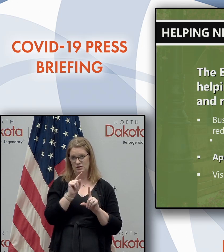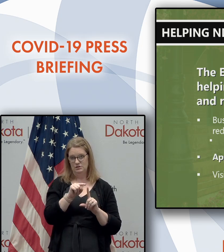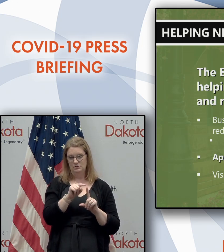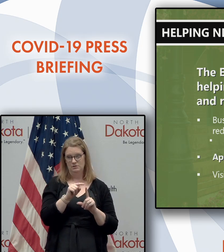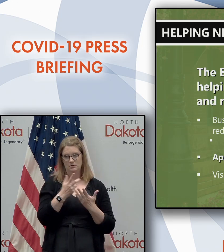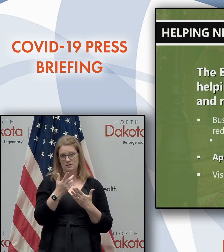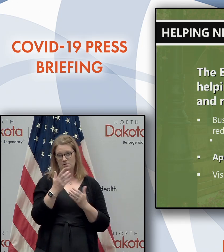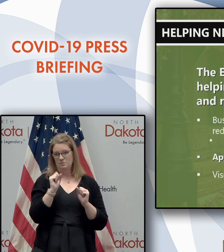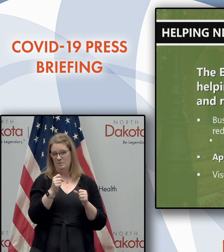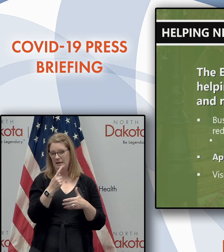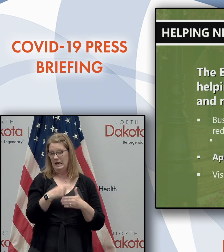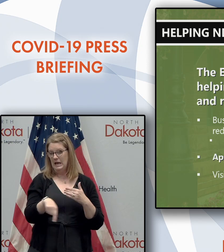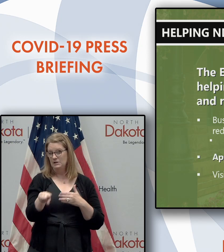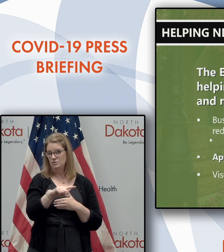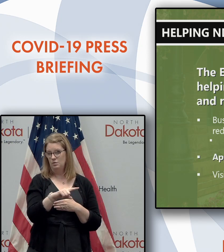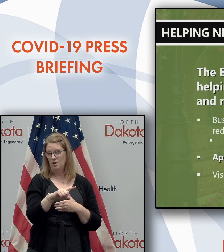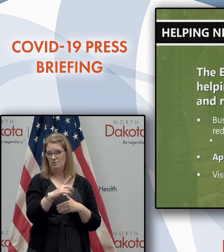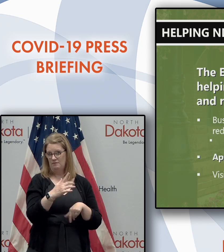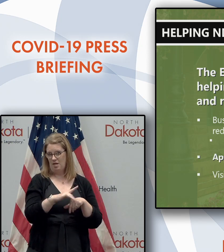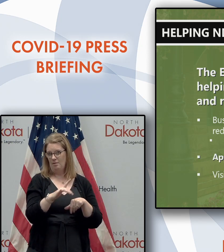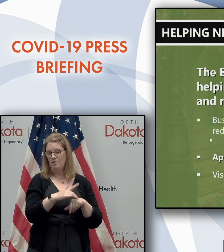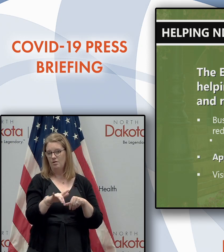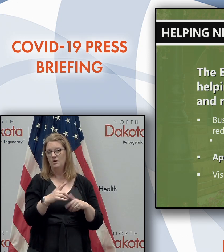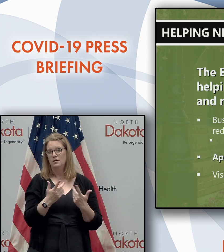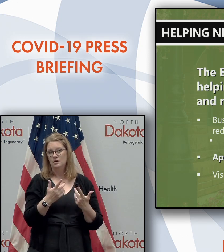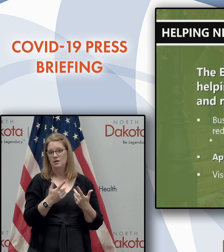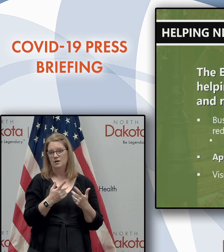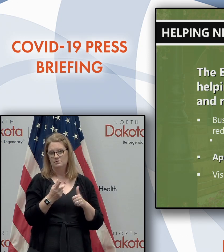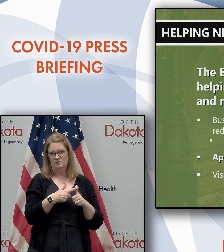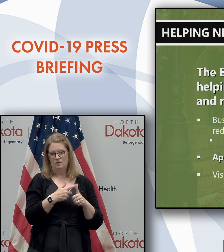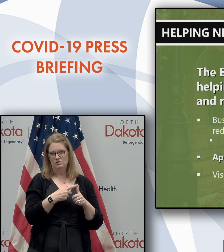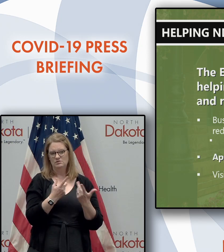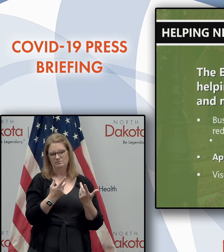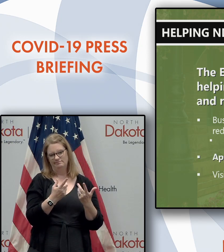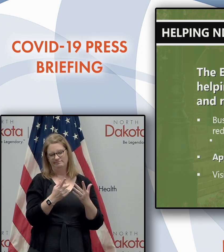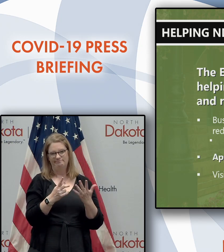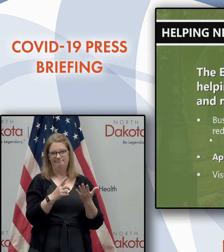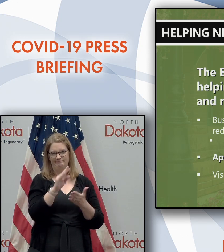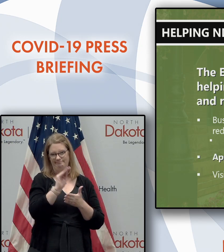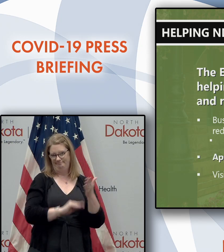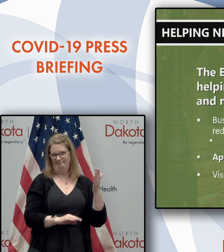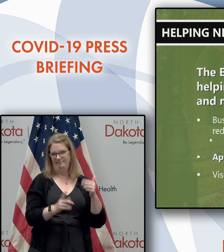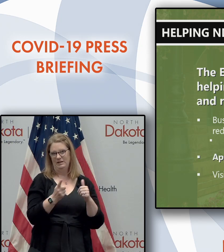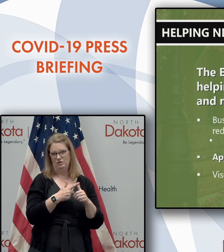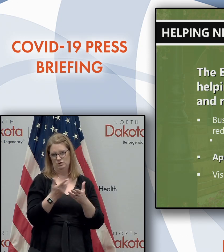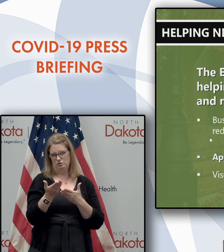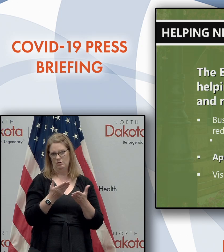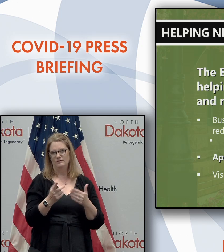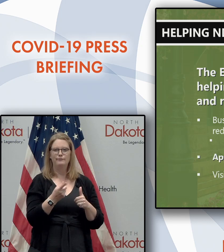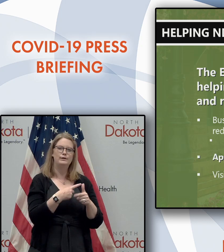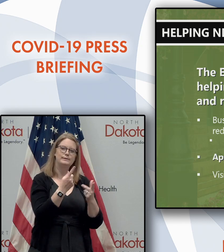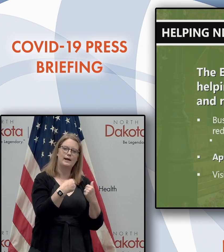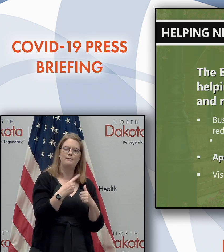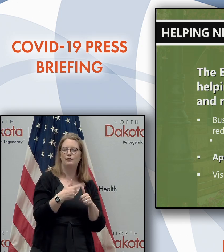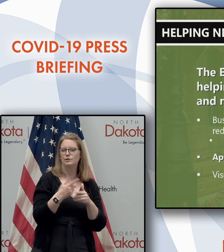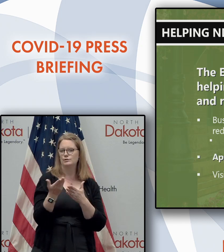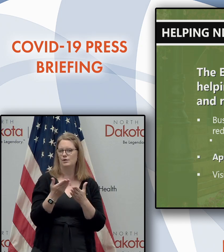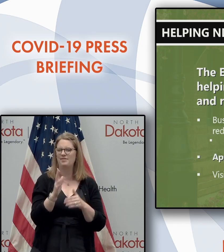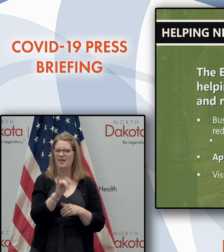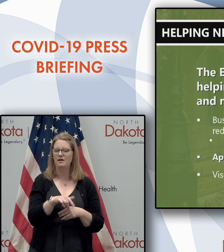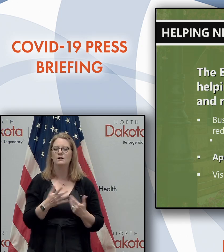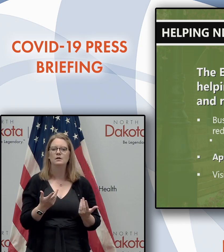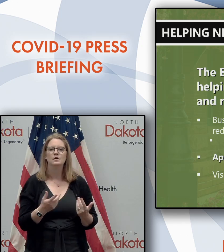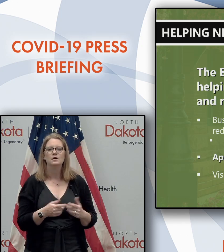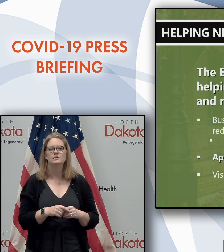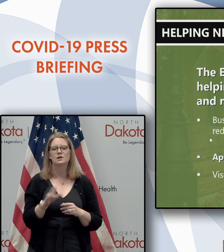delivery next week, and they'll be processed on a first-come, first-served basis, so stay tuned for more information under the Commerce